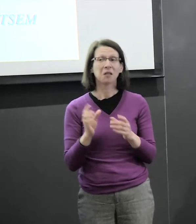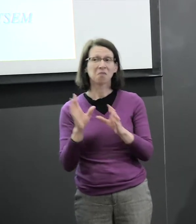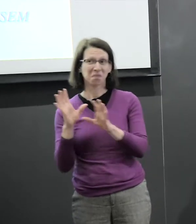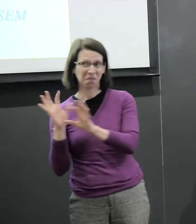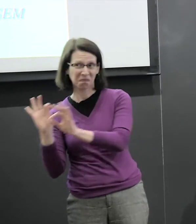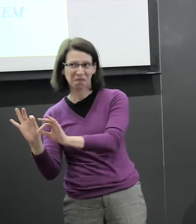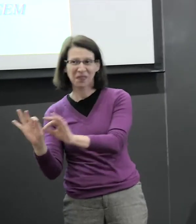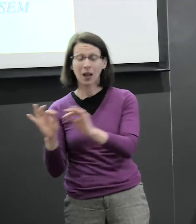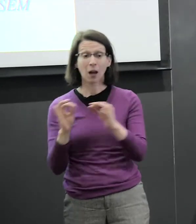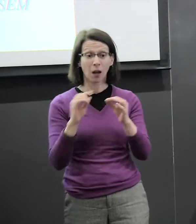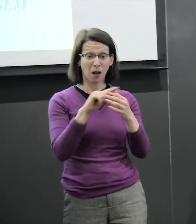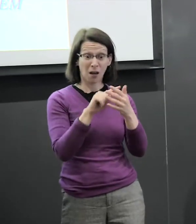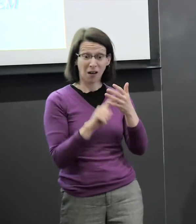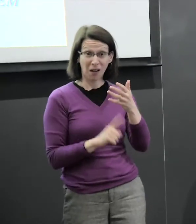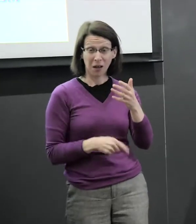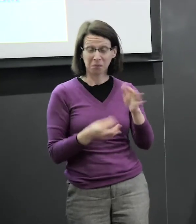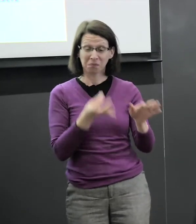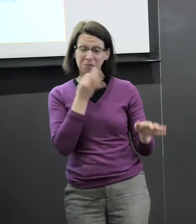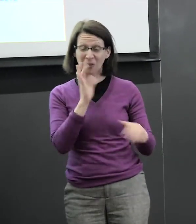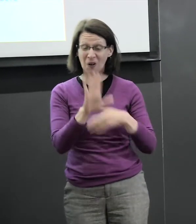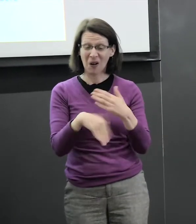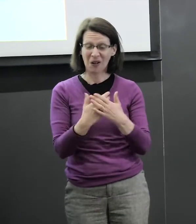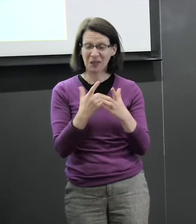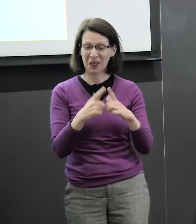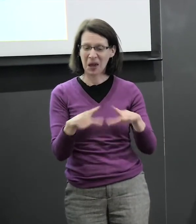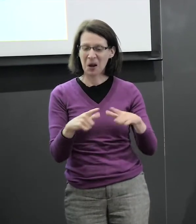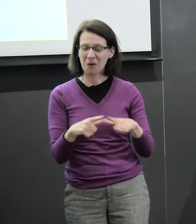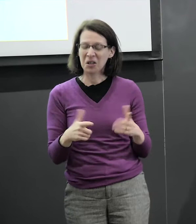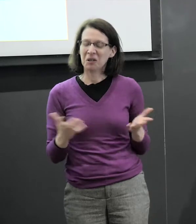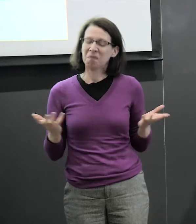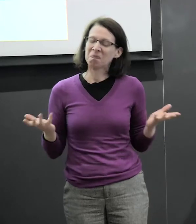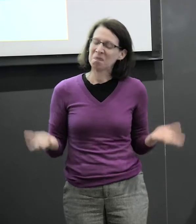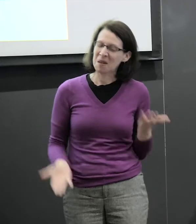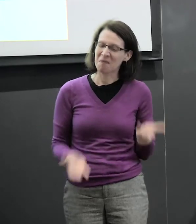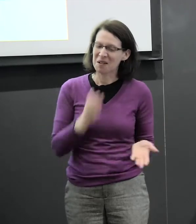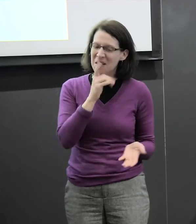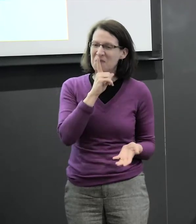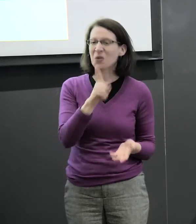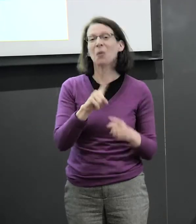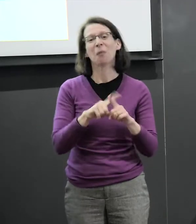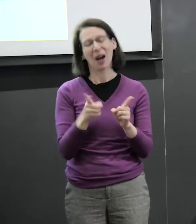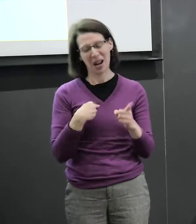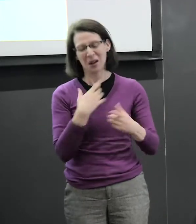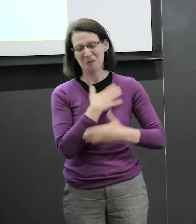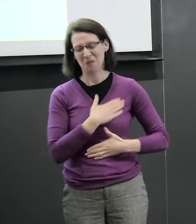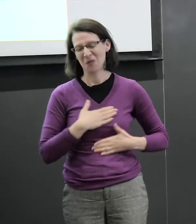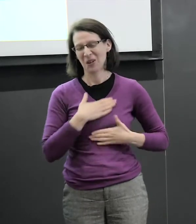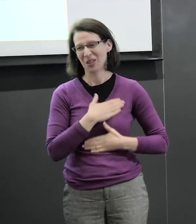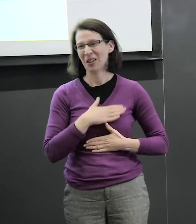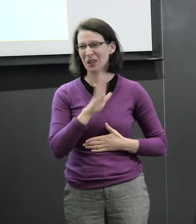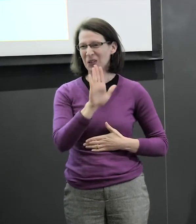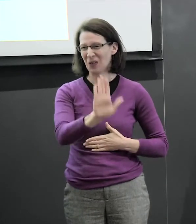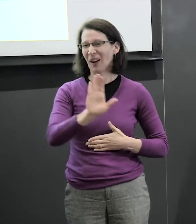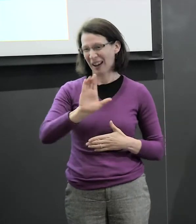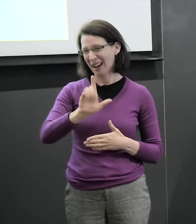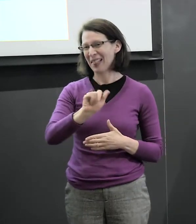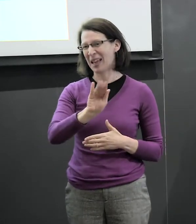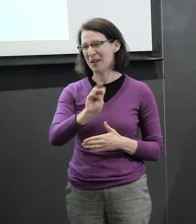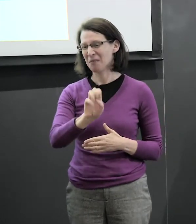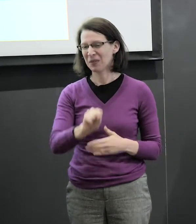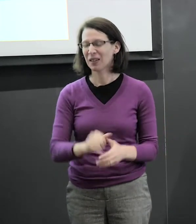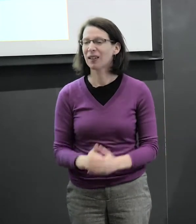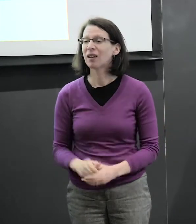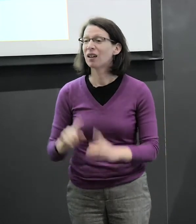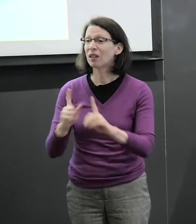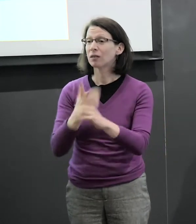entirely accurate, but I appreciate the claims nonetheless. I would like to start